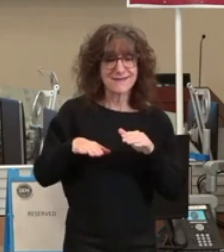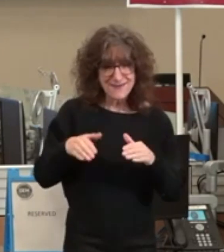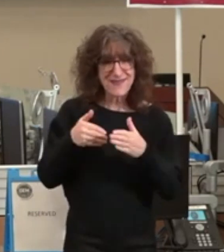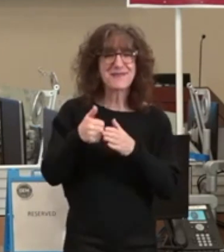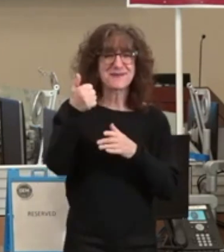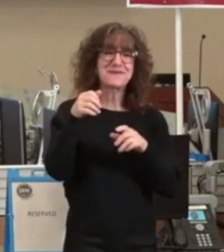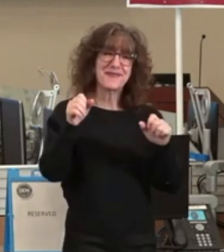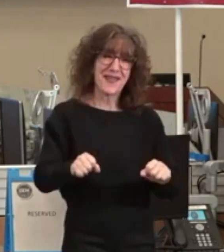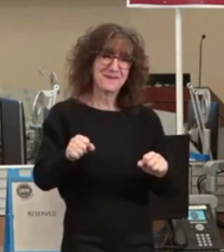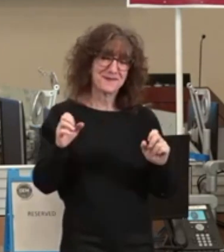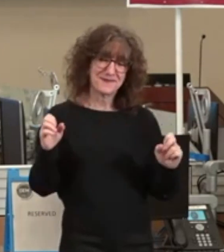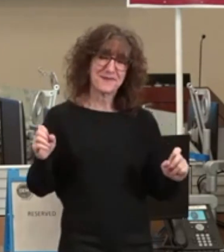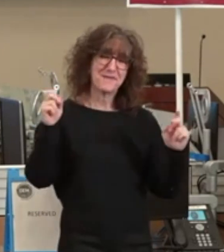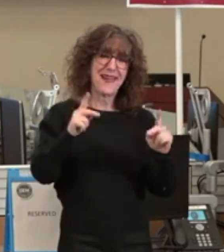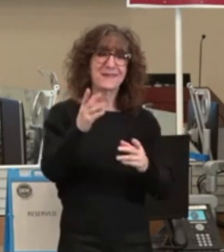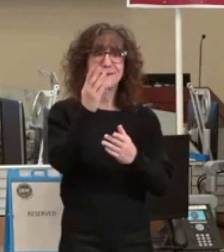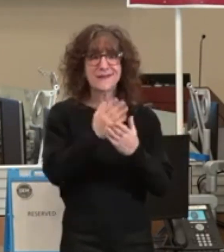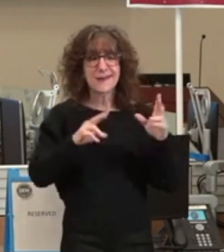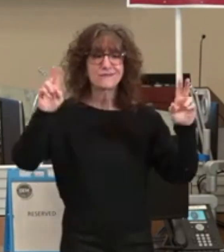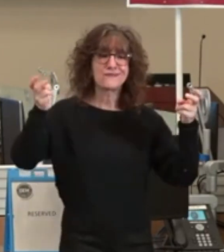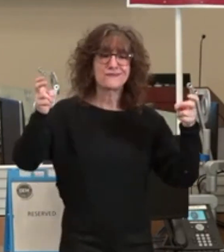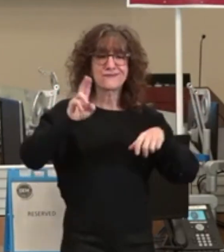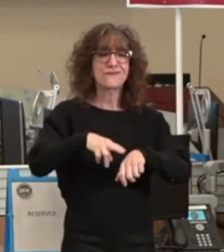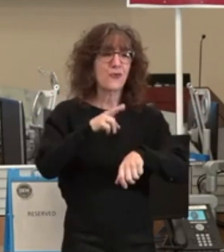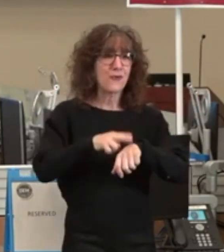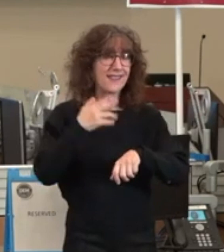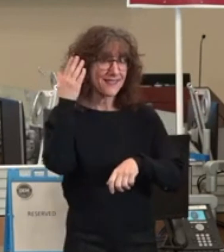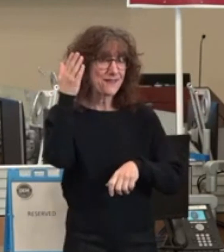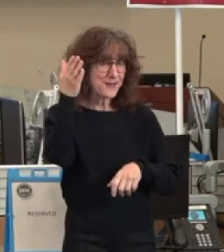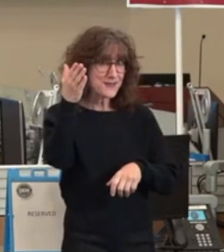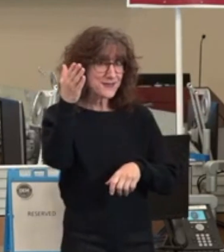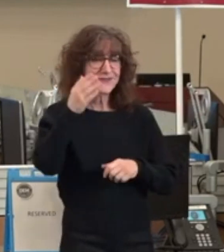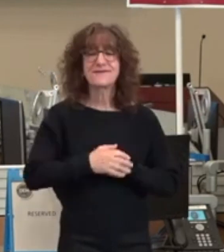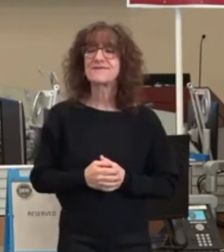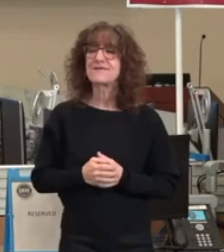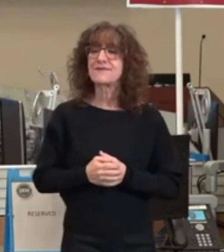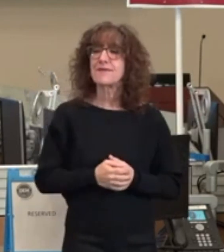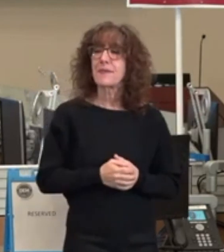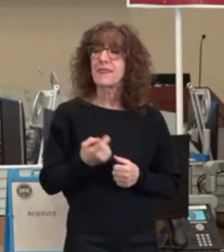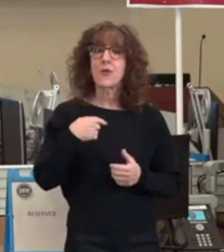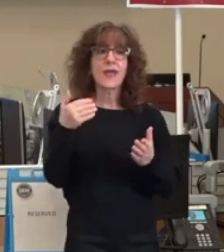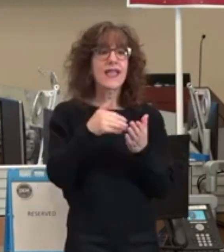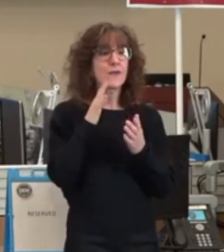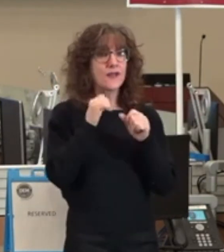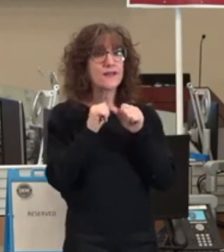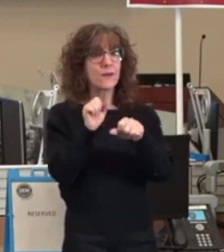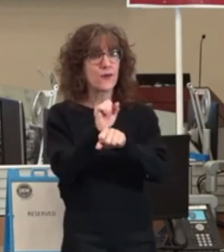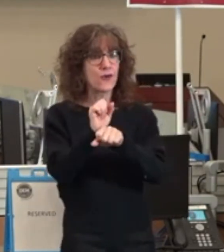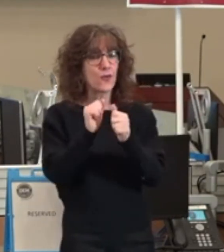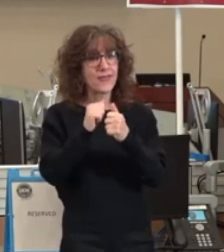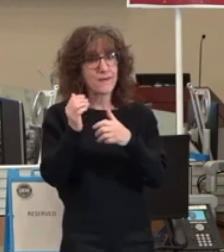to being able to return to some sense of normalcy in the future. And we are, again, going to continue to work